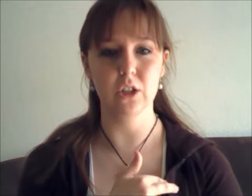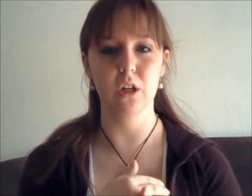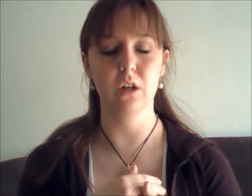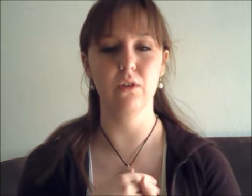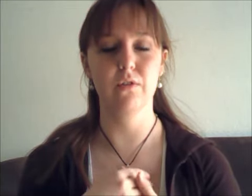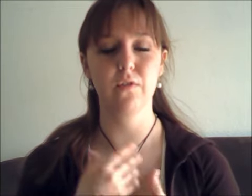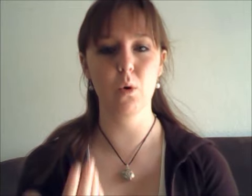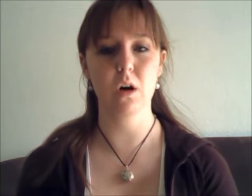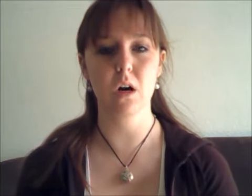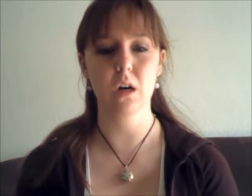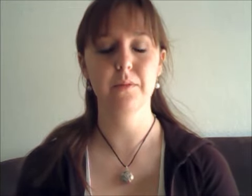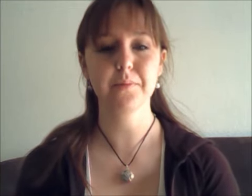interpretation for